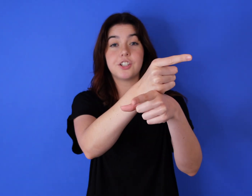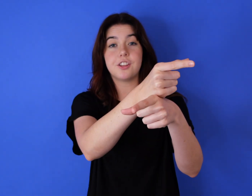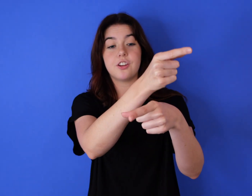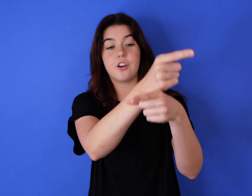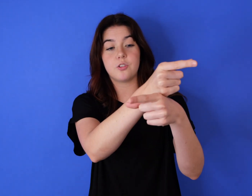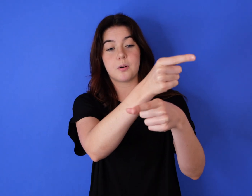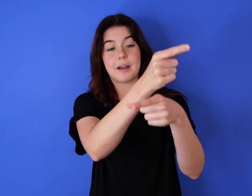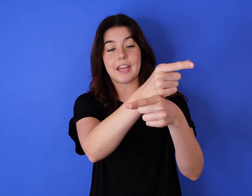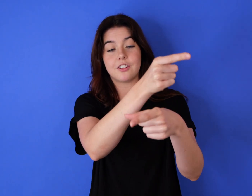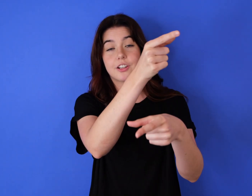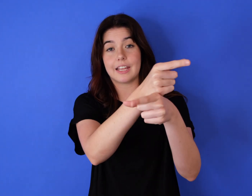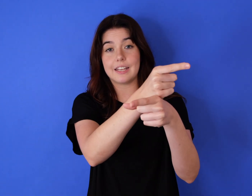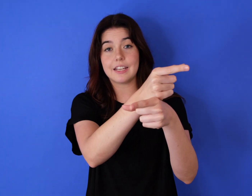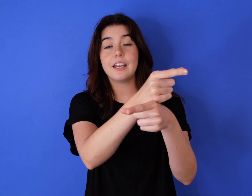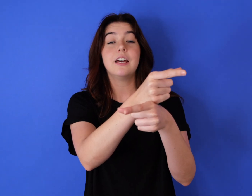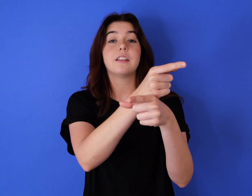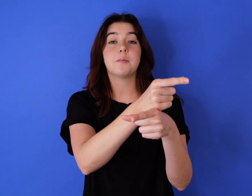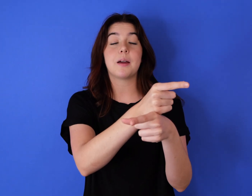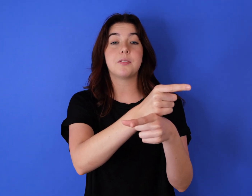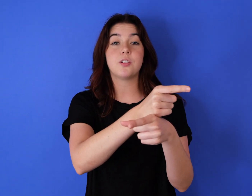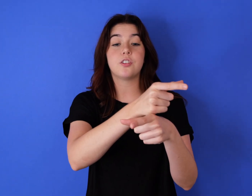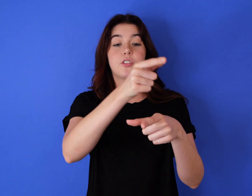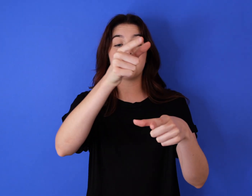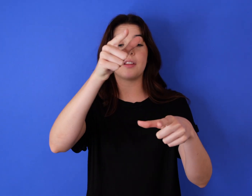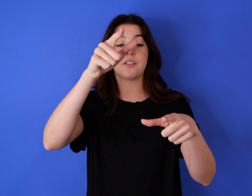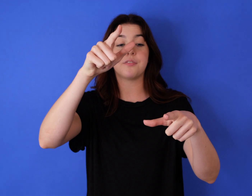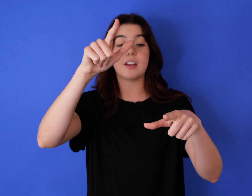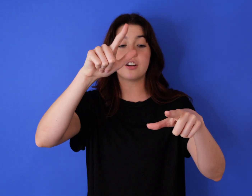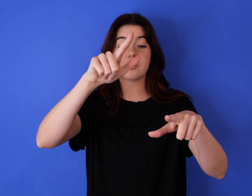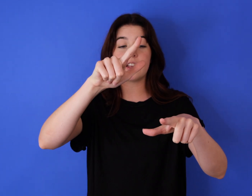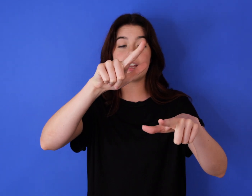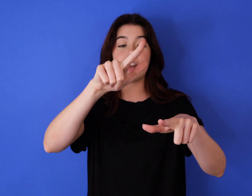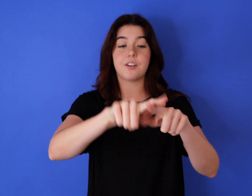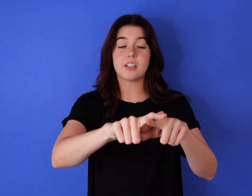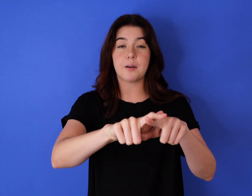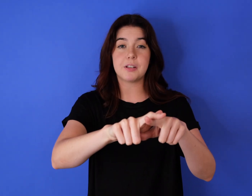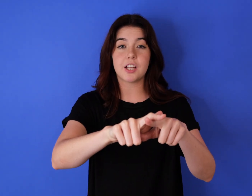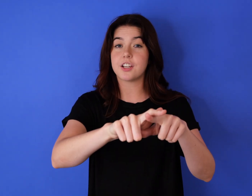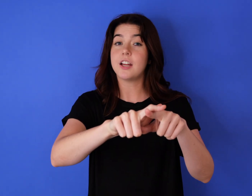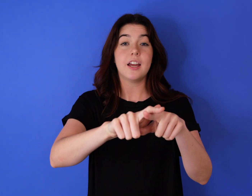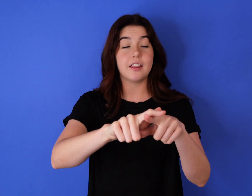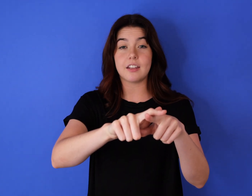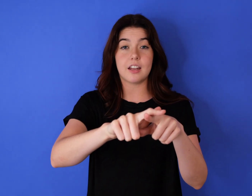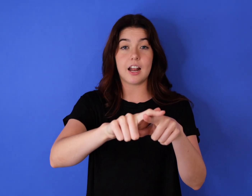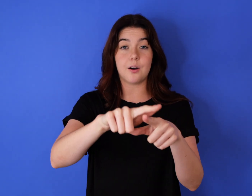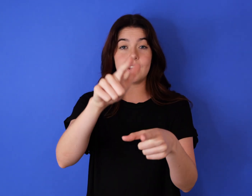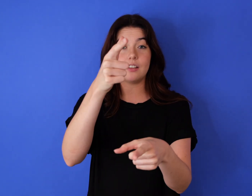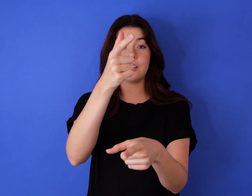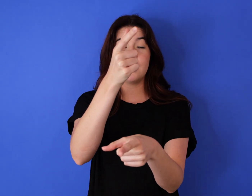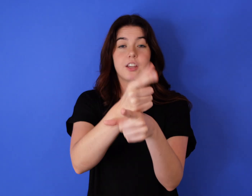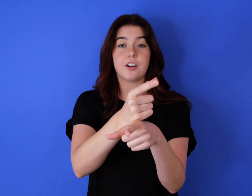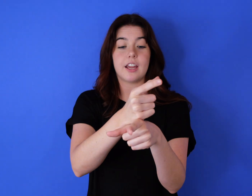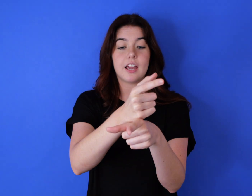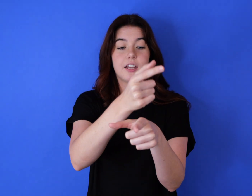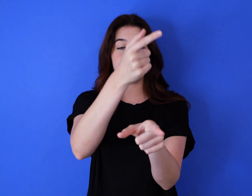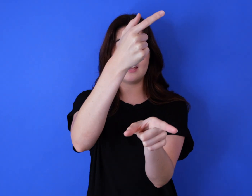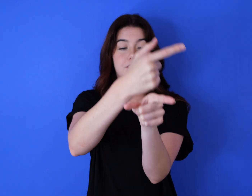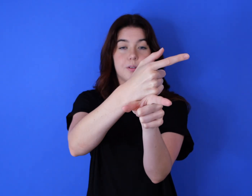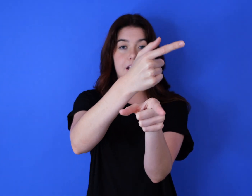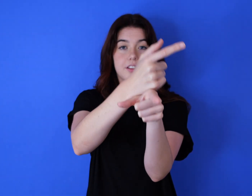that you notice where my hands are landing. Sometimes students do it where their fingers are like kind of on top of each other, and that's not how it is. Your hand hits right on top